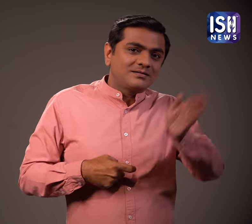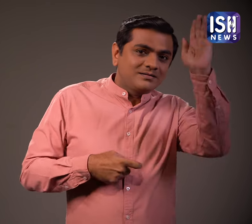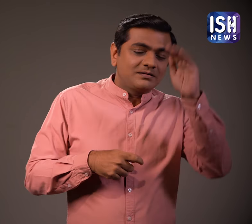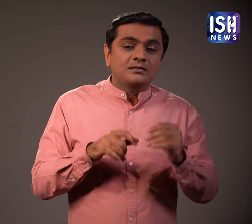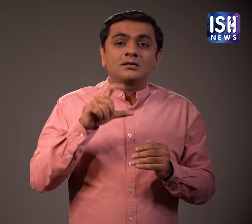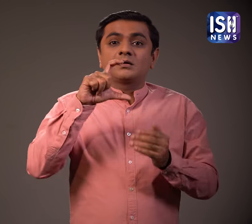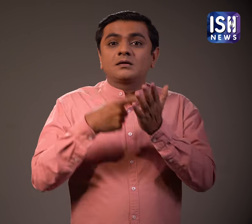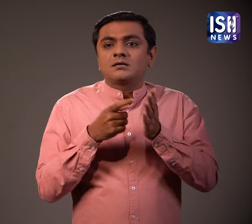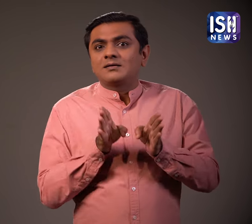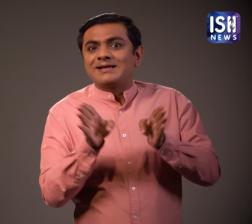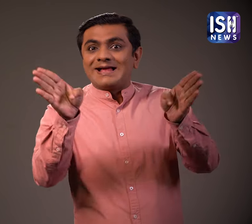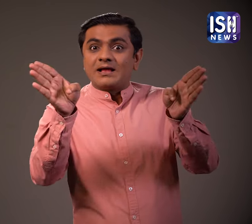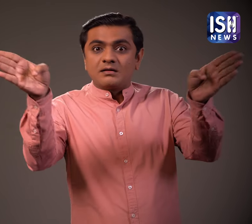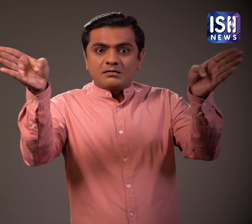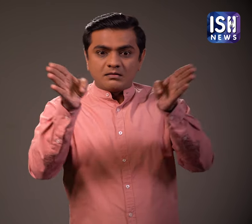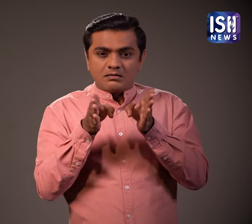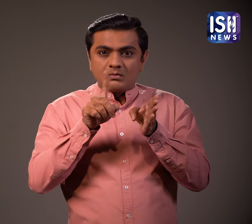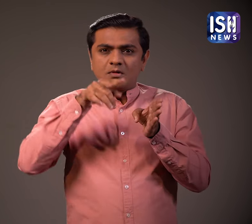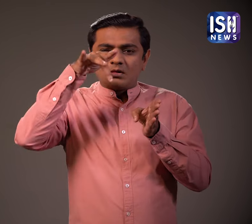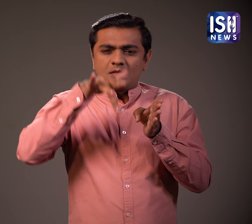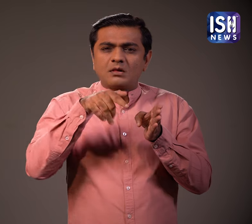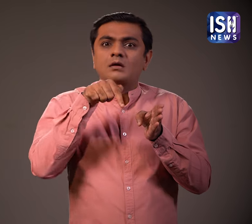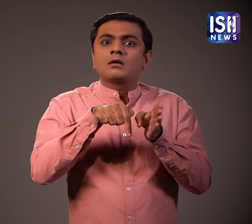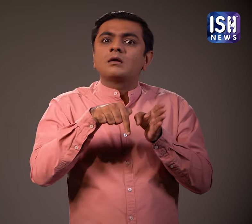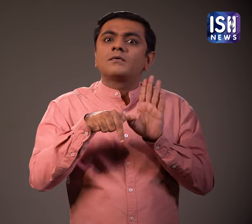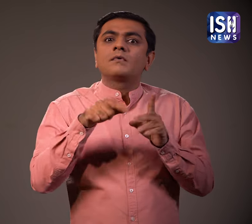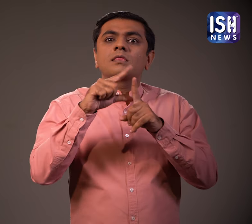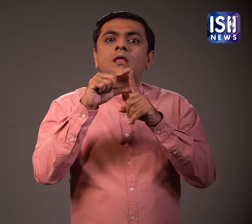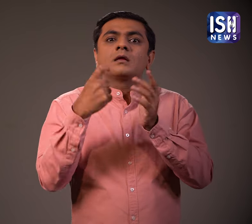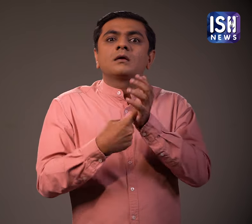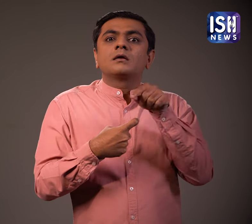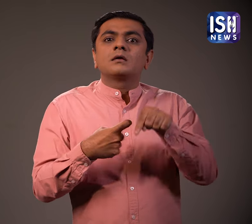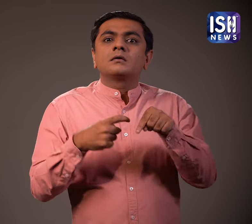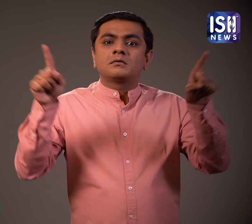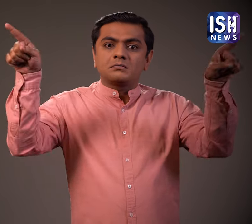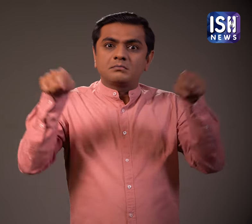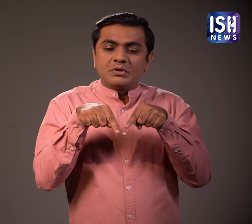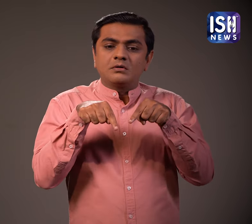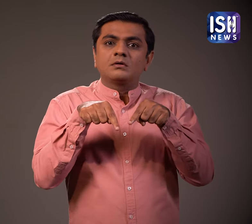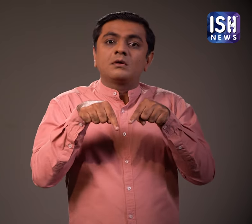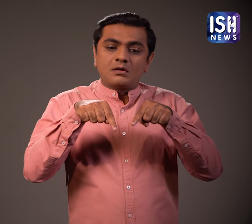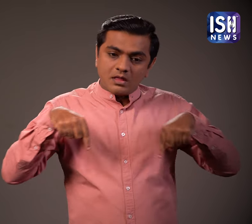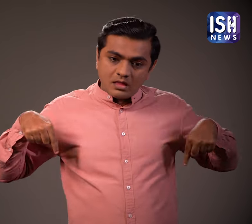Central Line and the Western Line and is one of the busiest stations